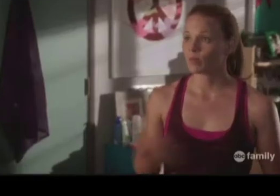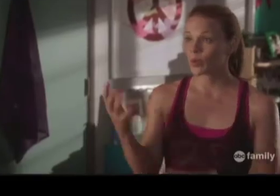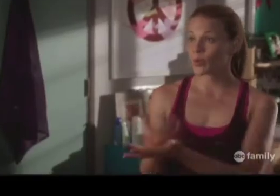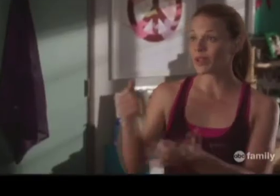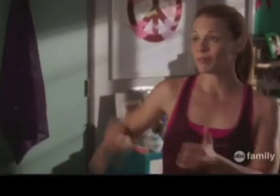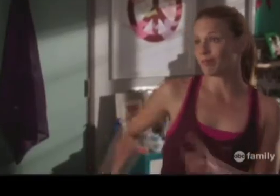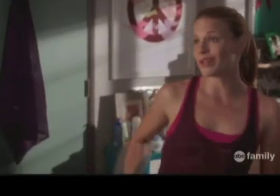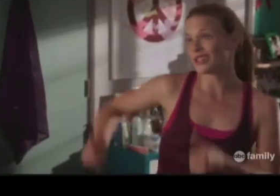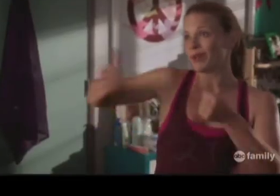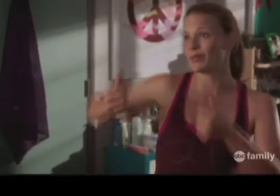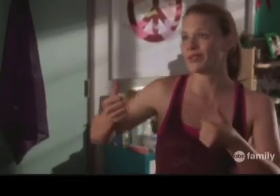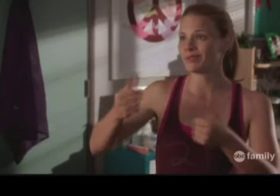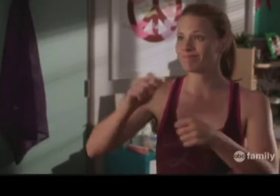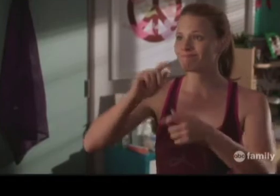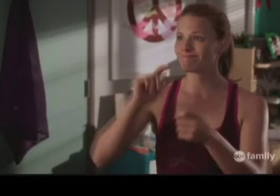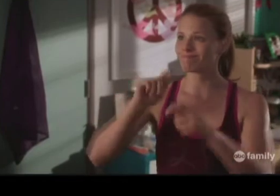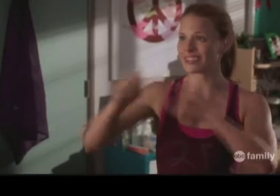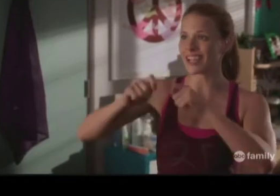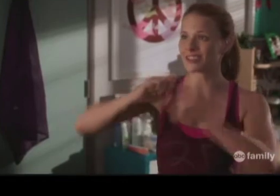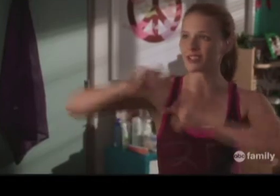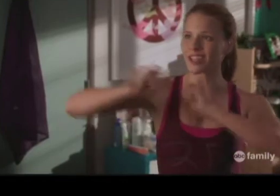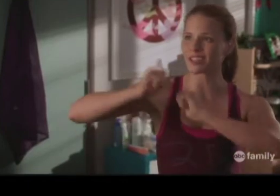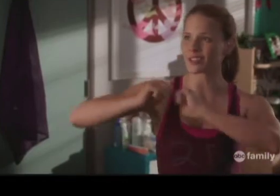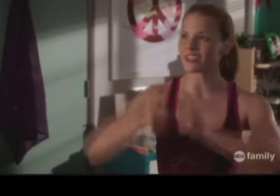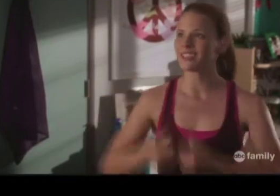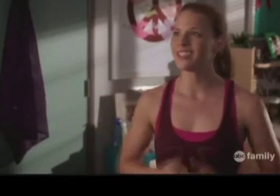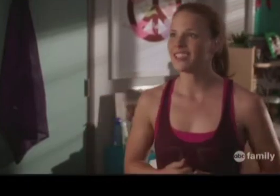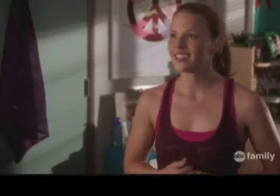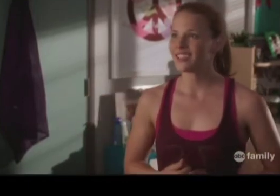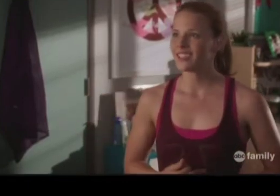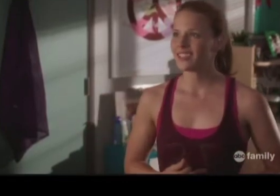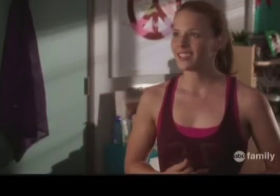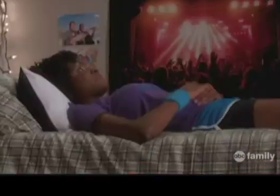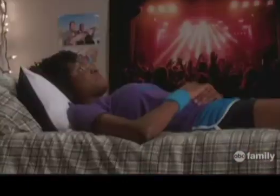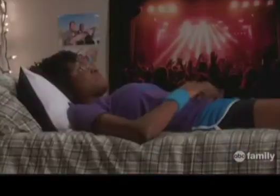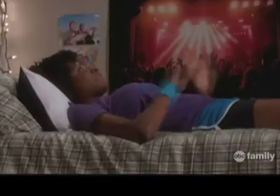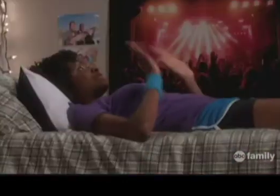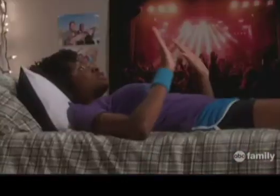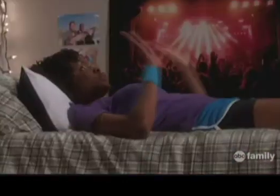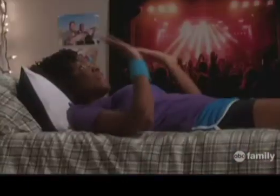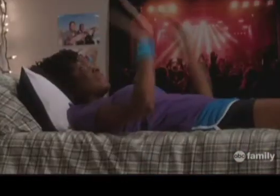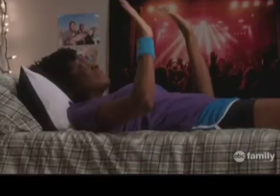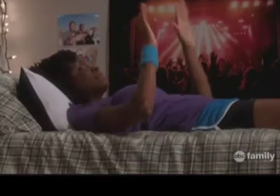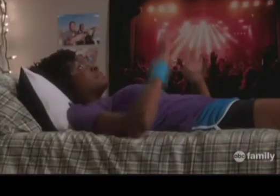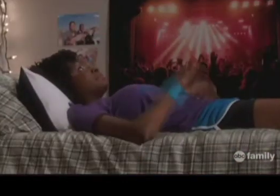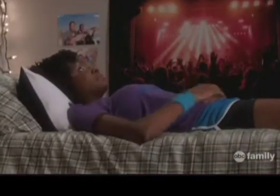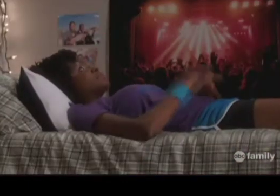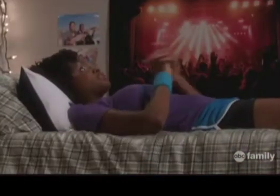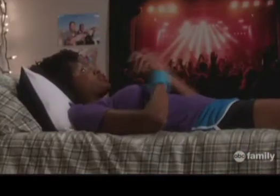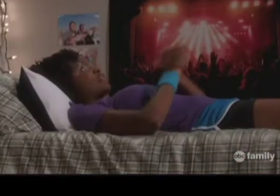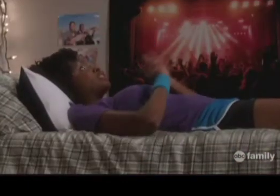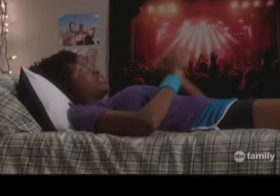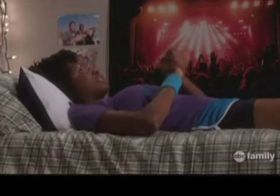We won butts up. Tied the triathlon. It's great.